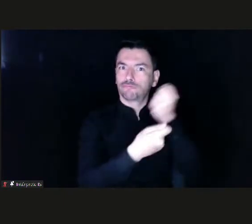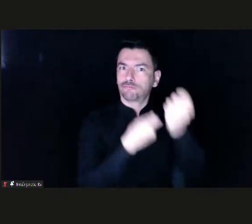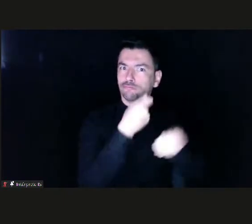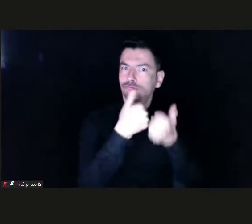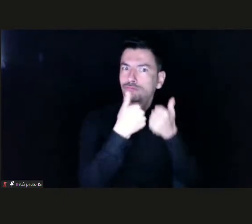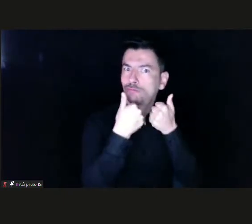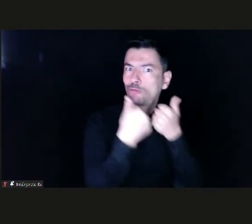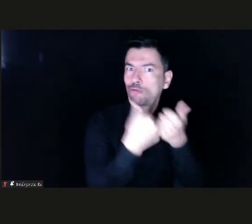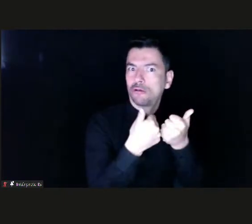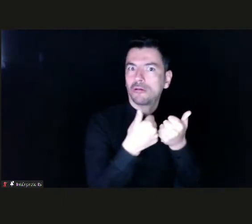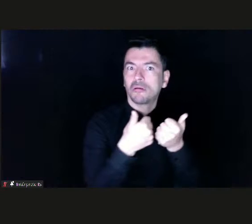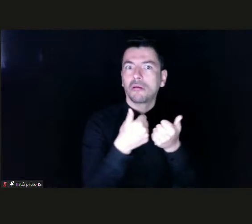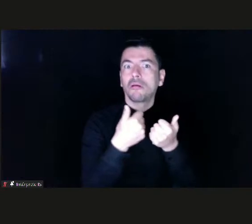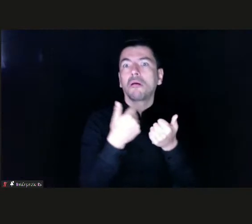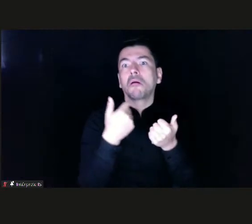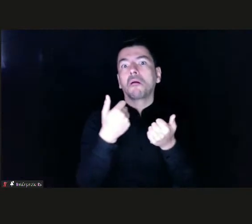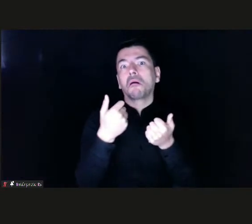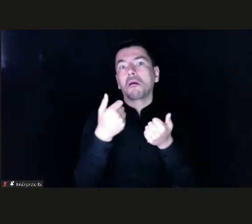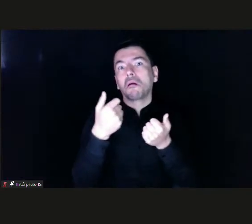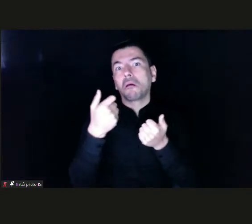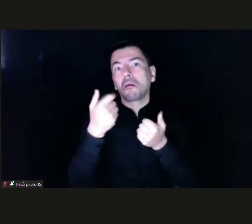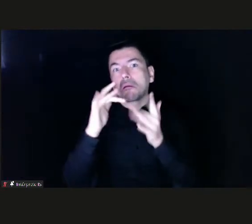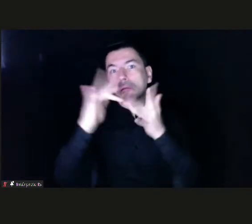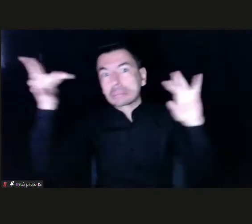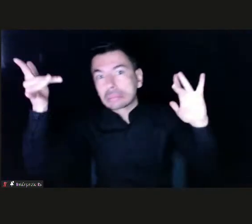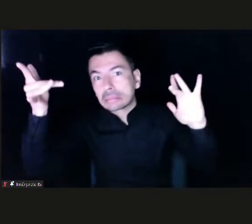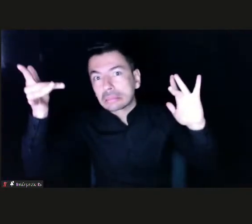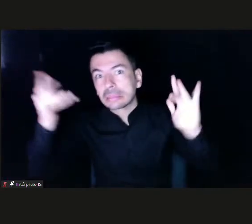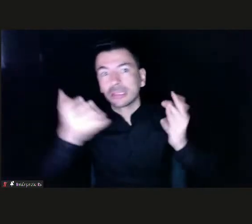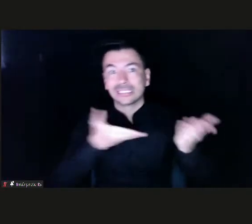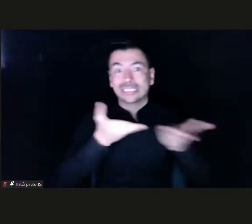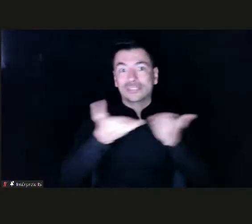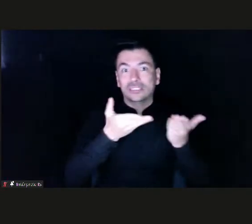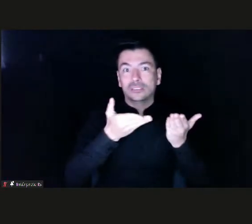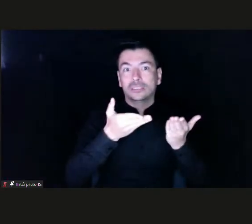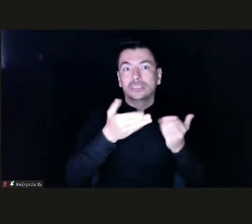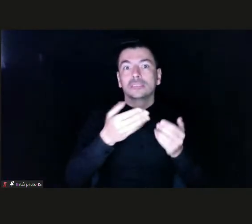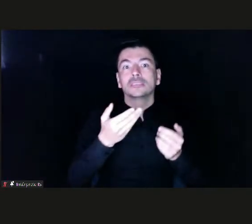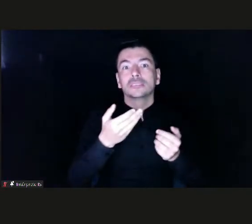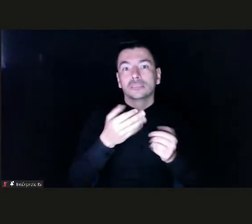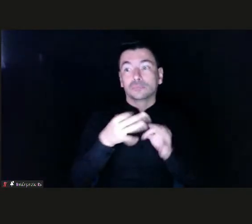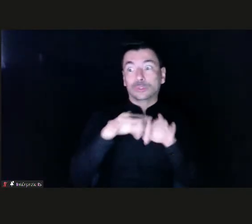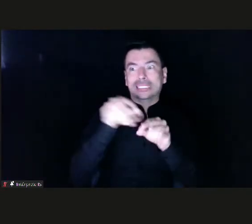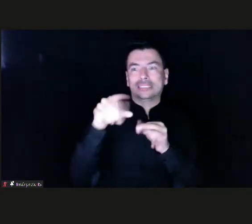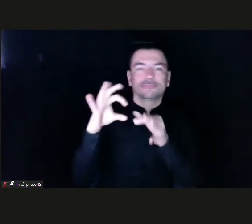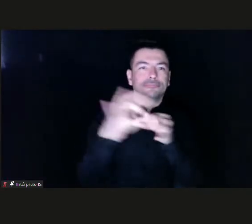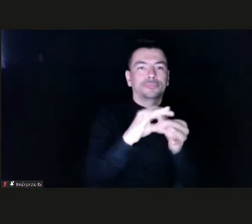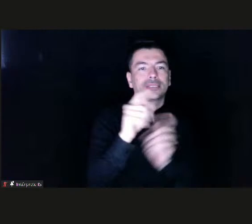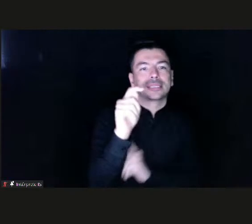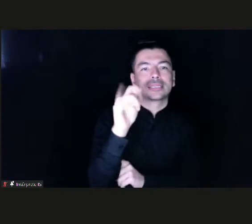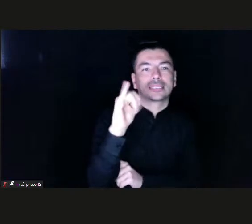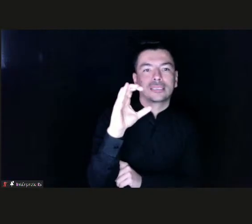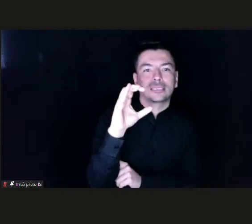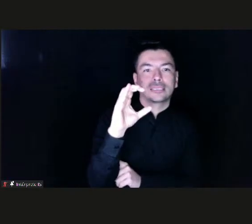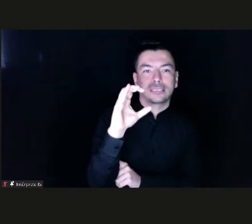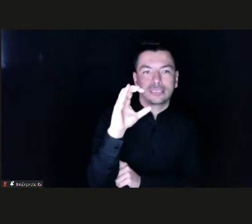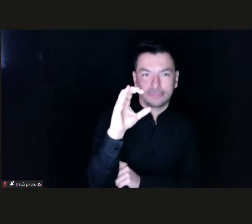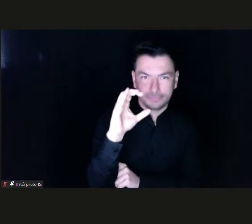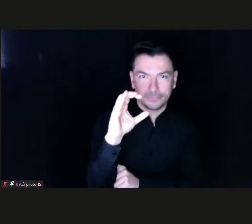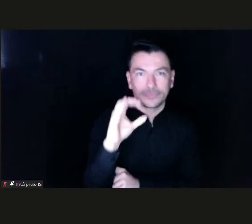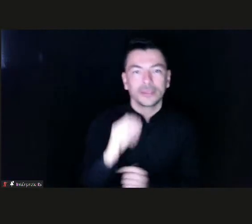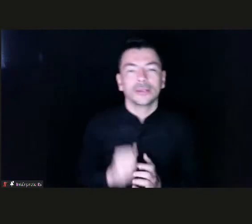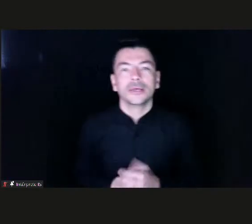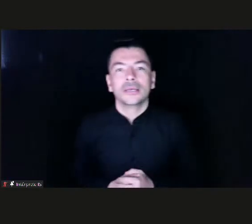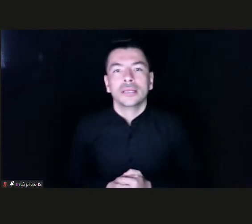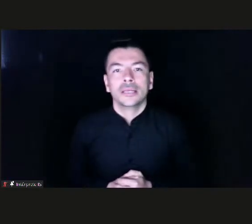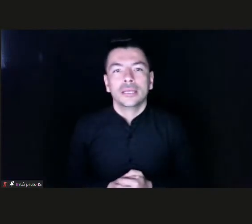for that, we have a weighty and distinguished panel. First, to weigh in on the discussion, Ms. Sandra Husbands.